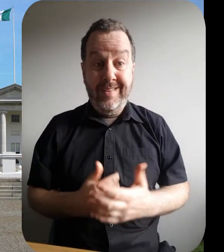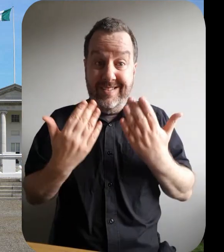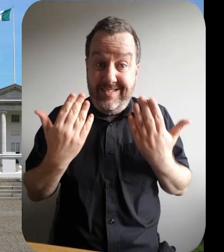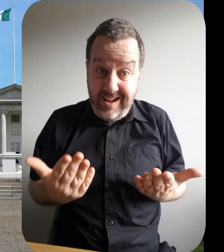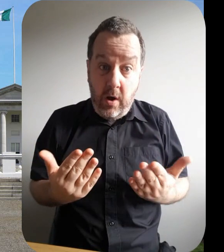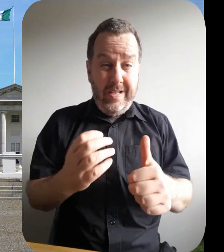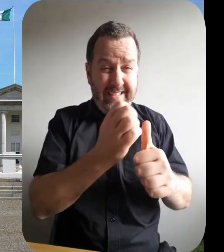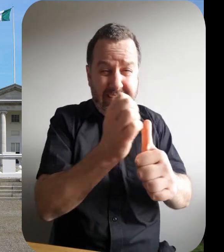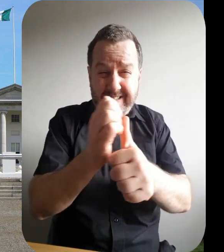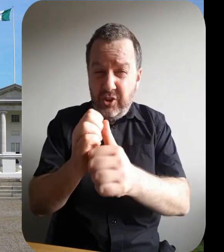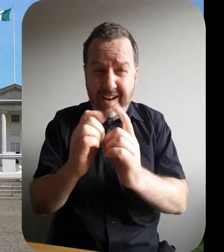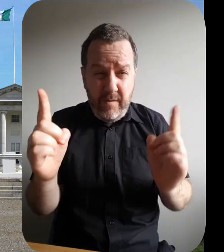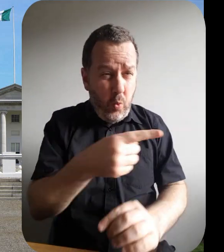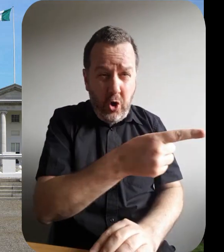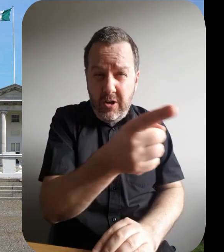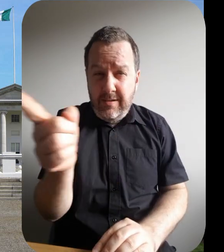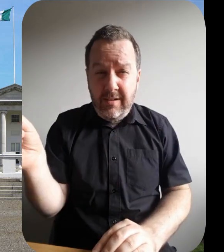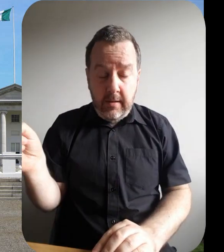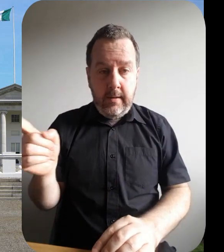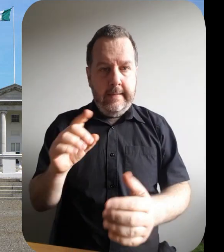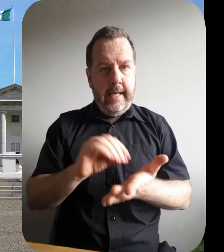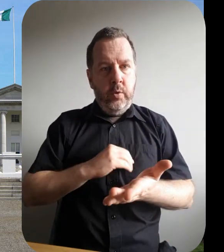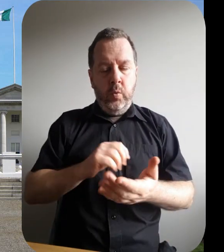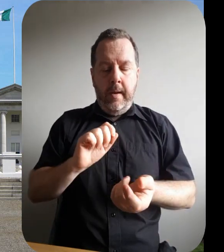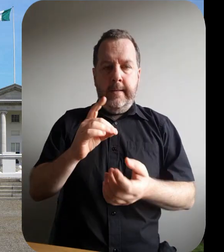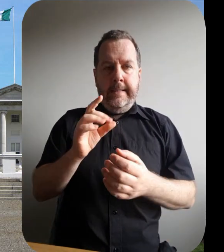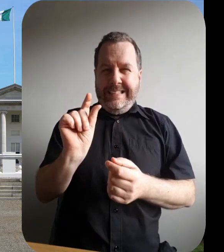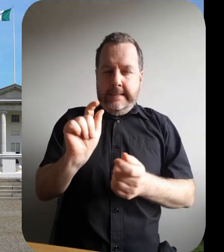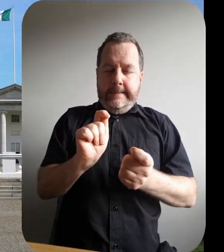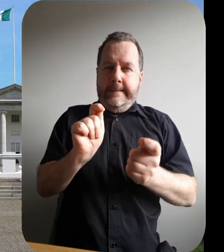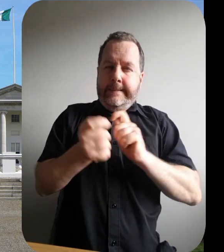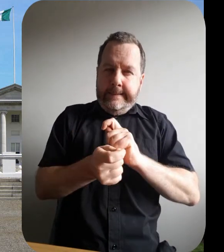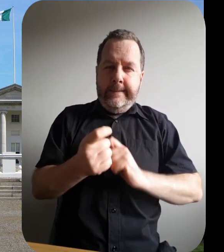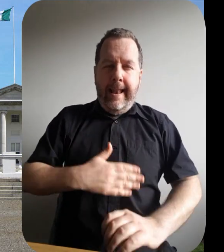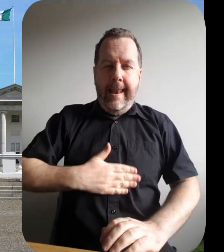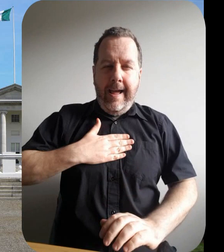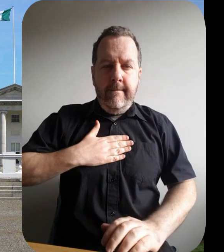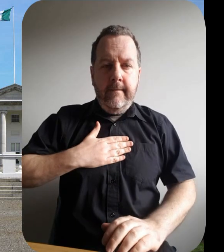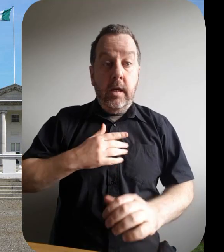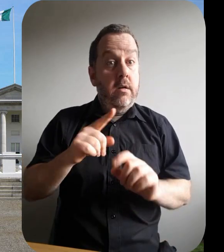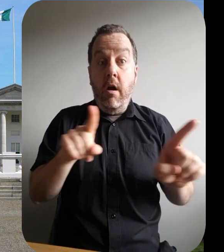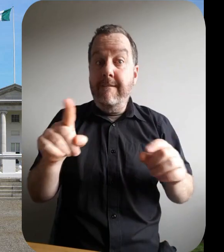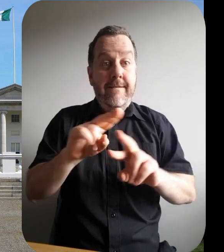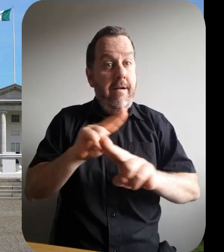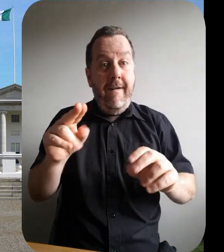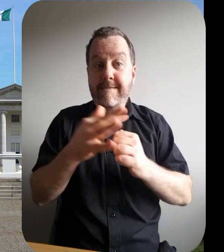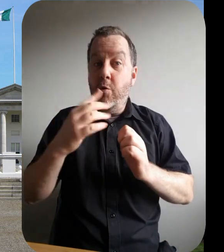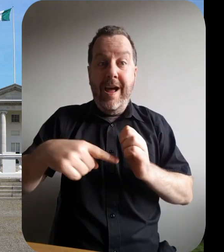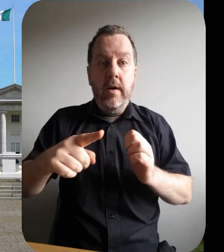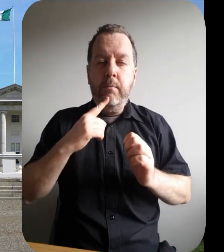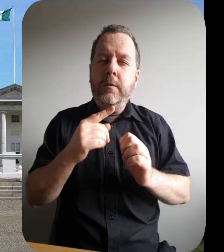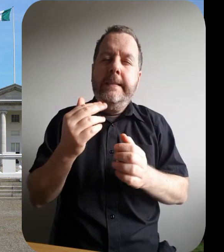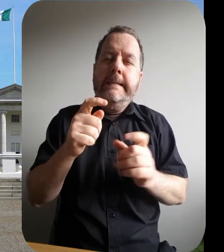This is a time when each and every one of you has been asked to make temporary but significant changes to